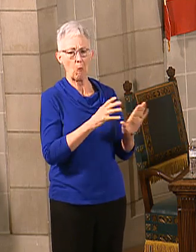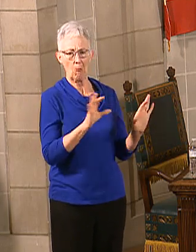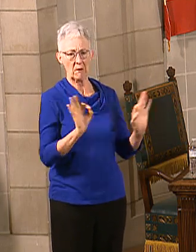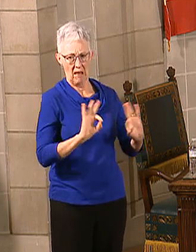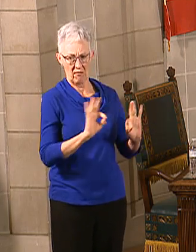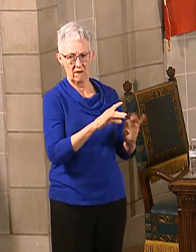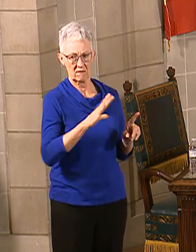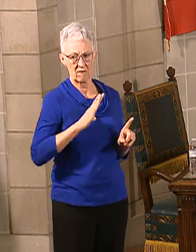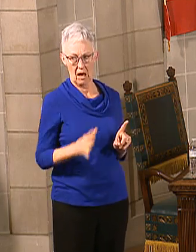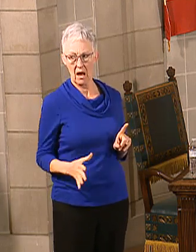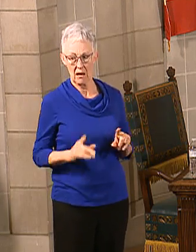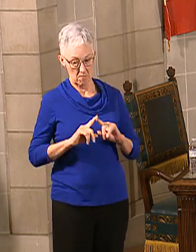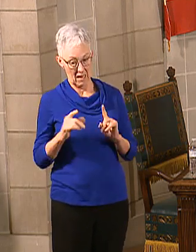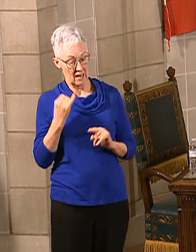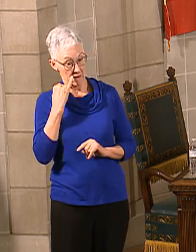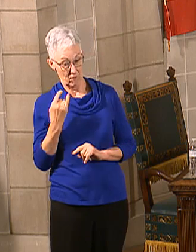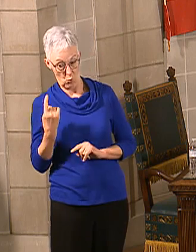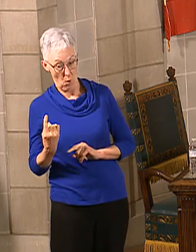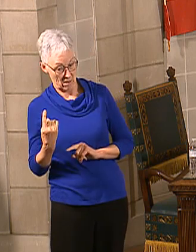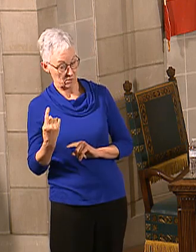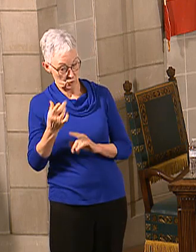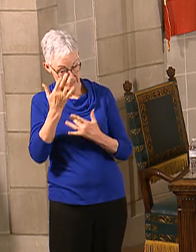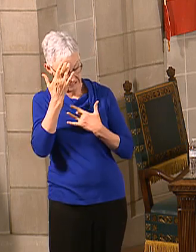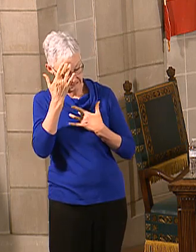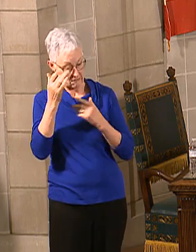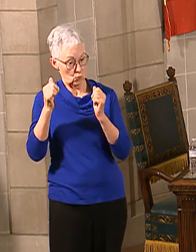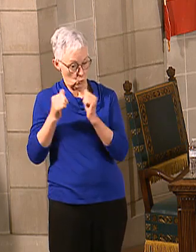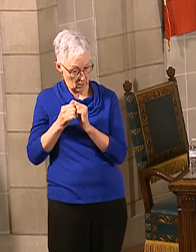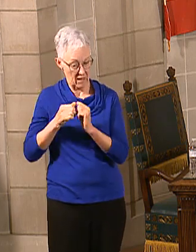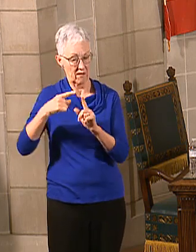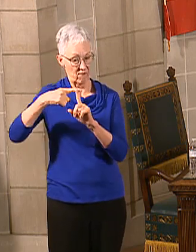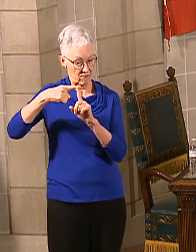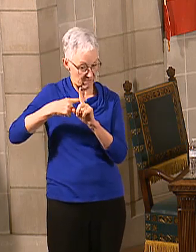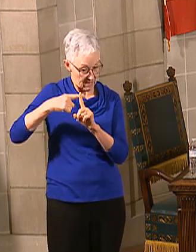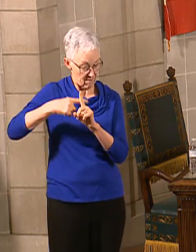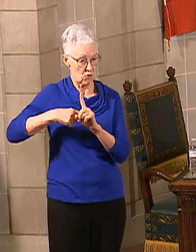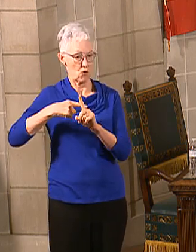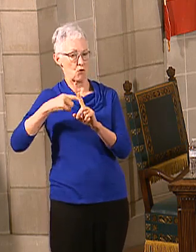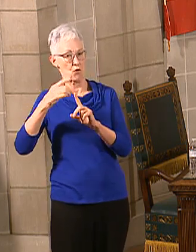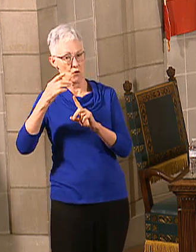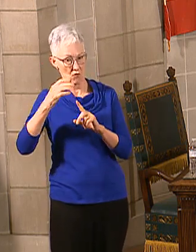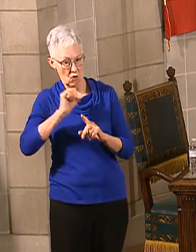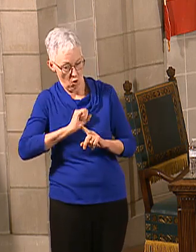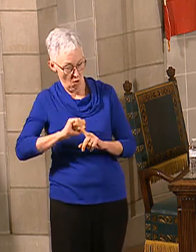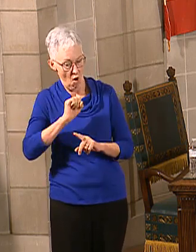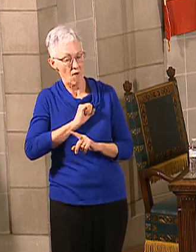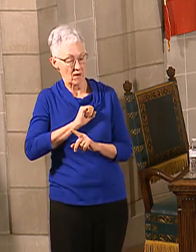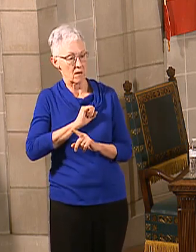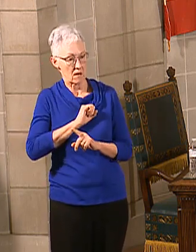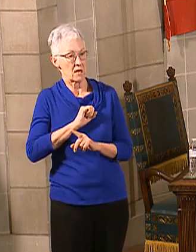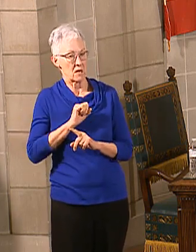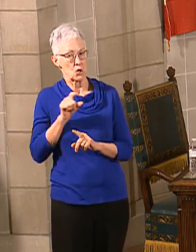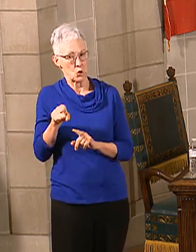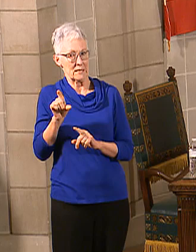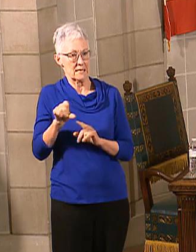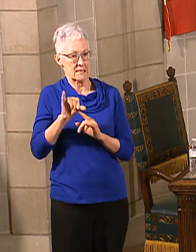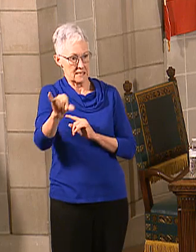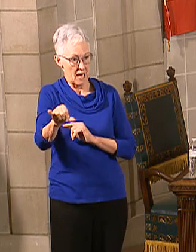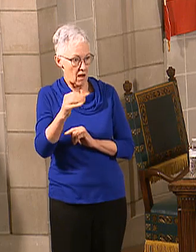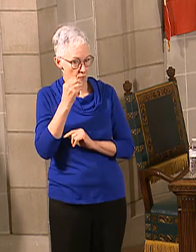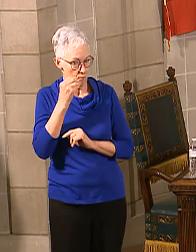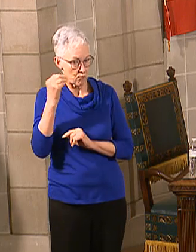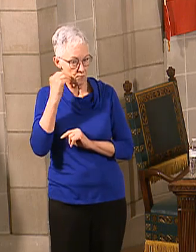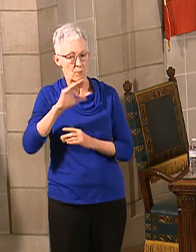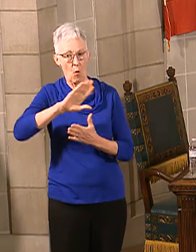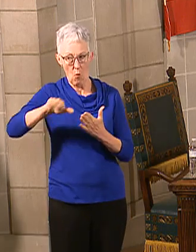household needs to stay home, especially in those DHM areas. Okay, this is where we have community spread. We really need people where there's a DHM